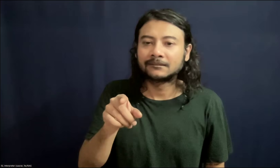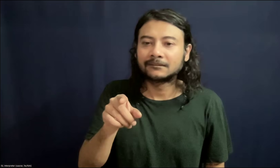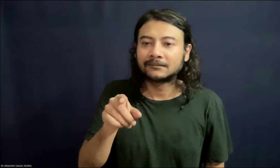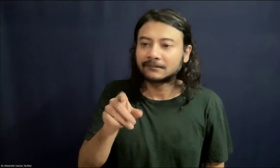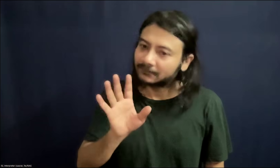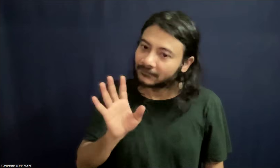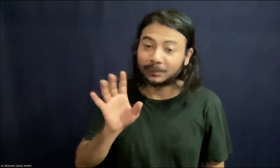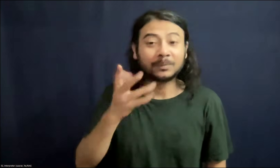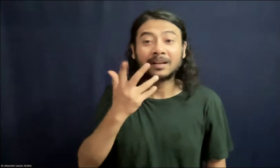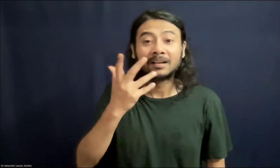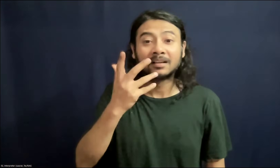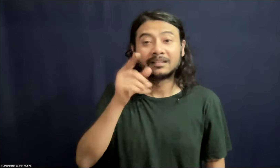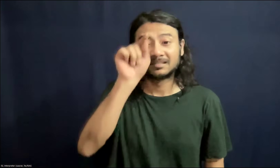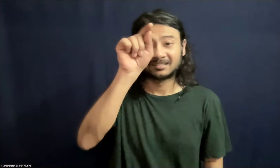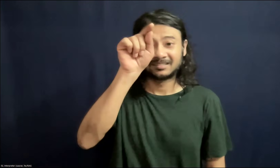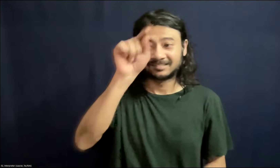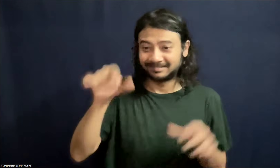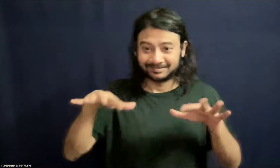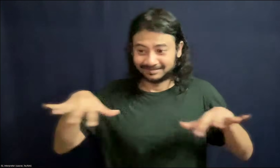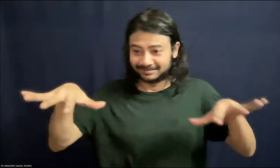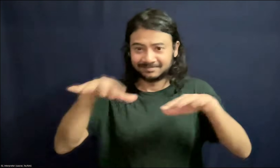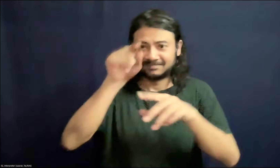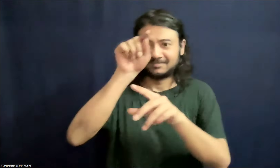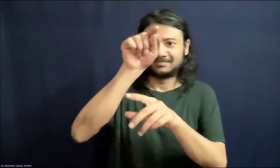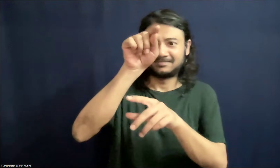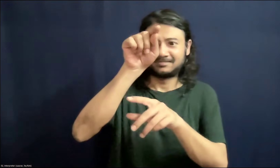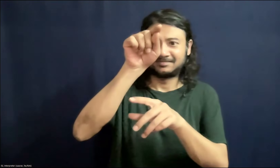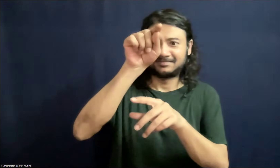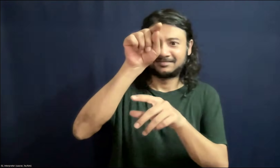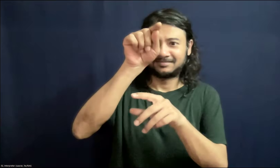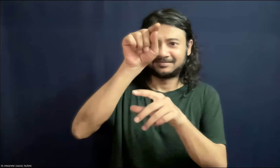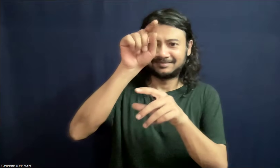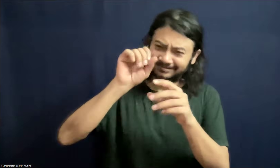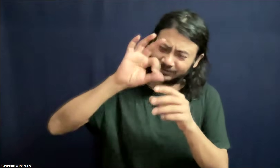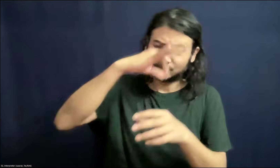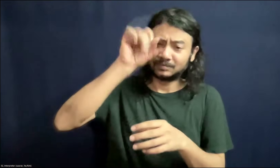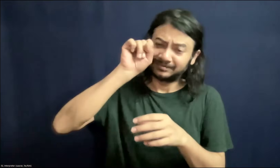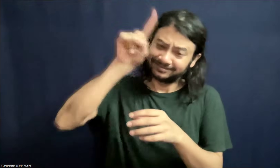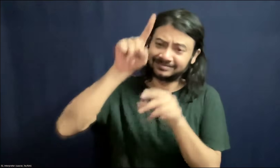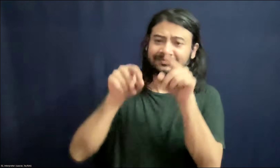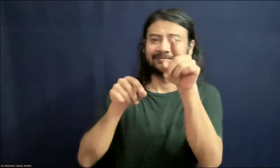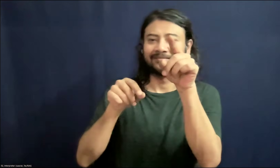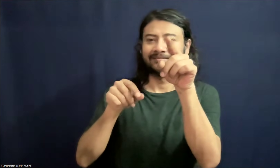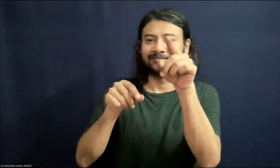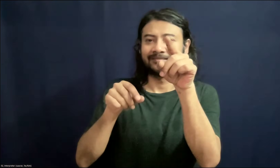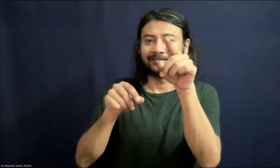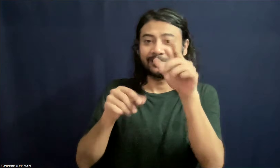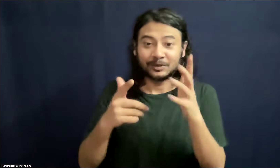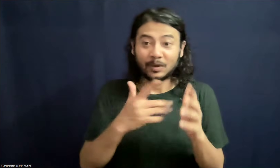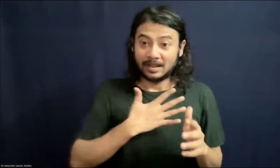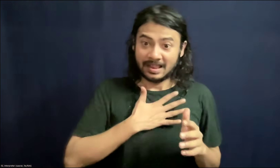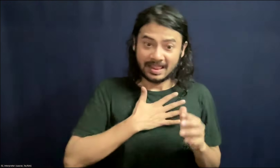Paramatma, even in the body of even the lowest of living